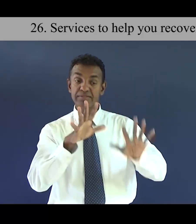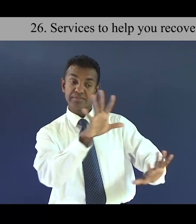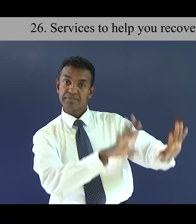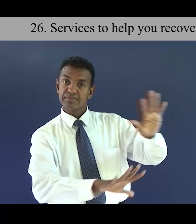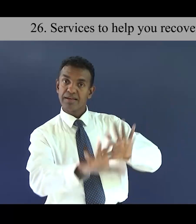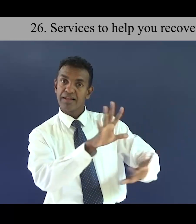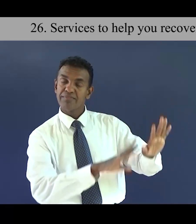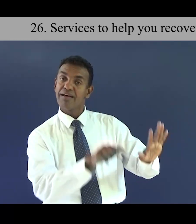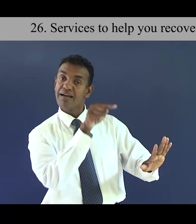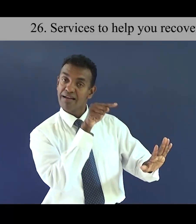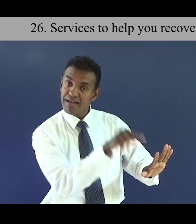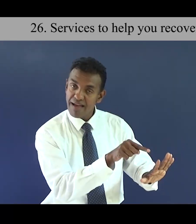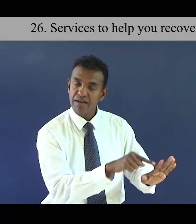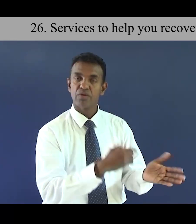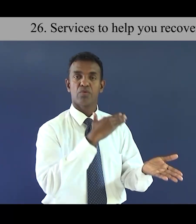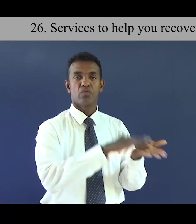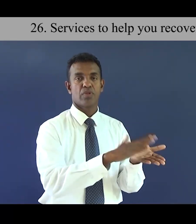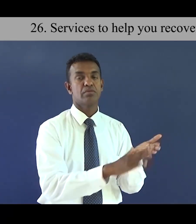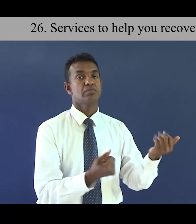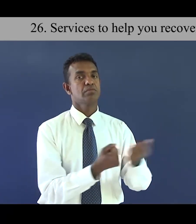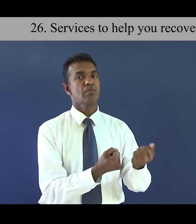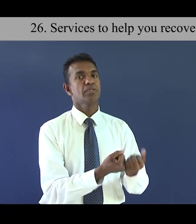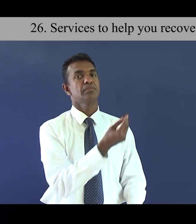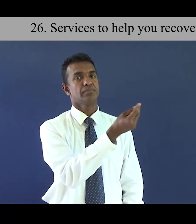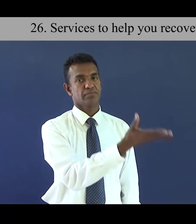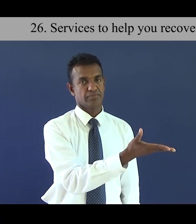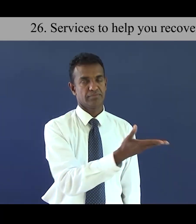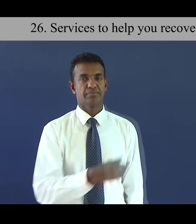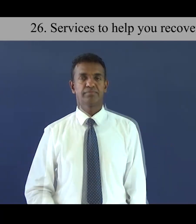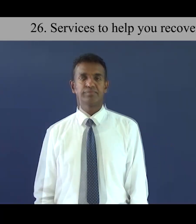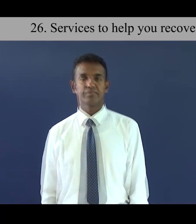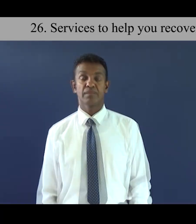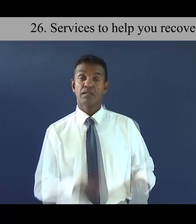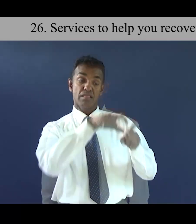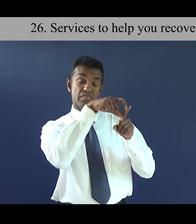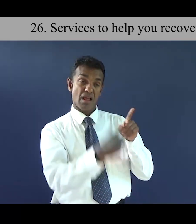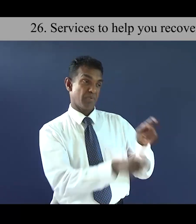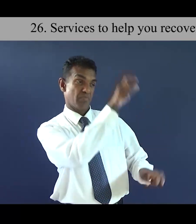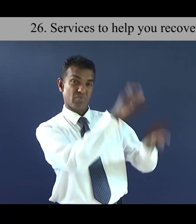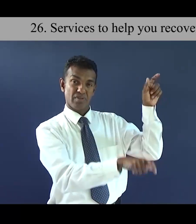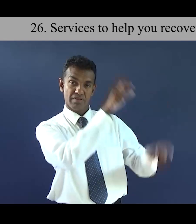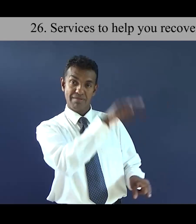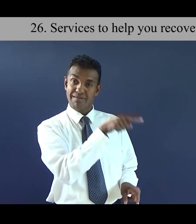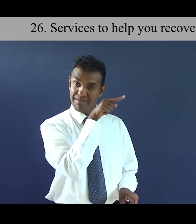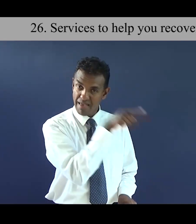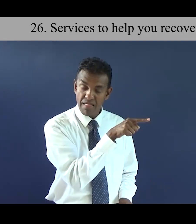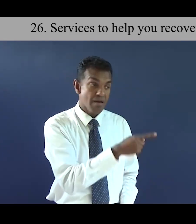Countries will make sure disabled people can lead an